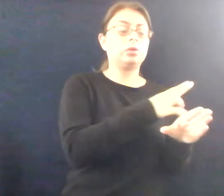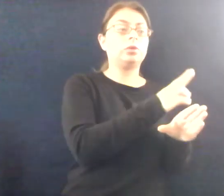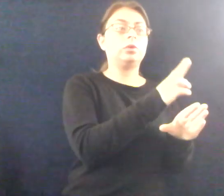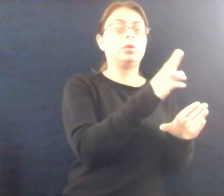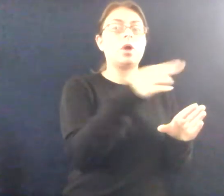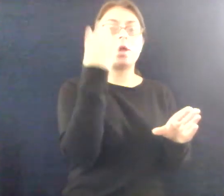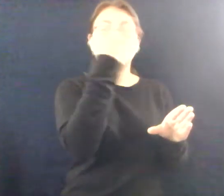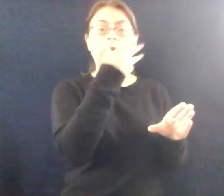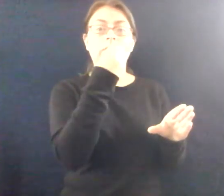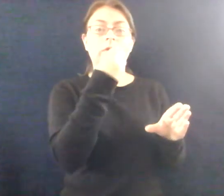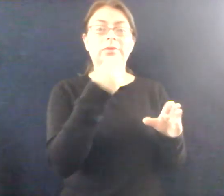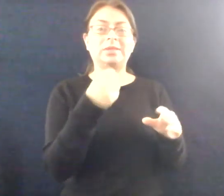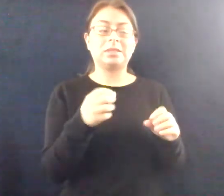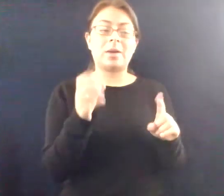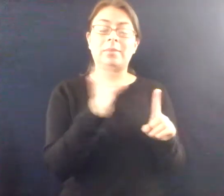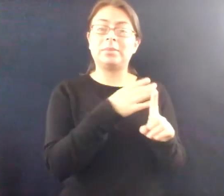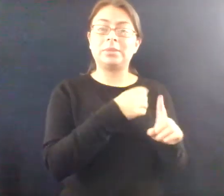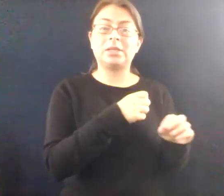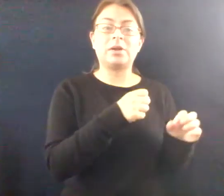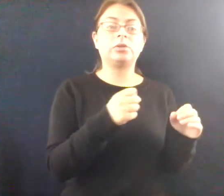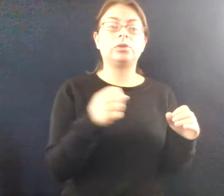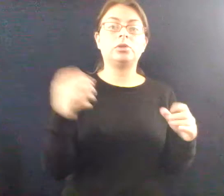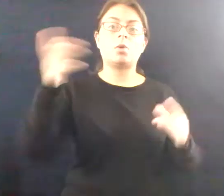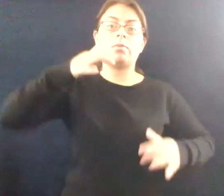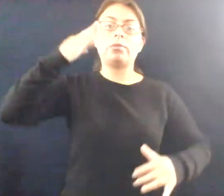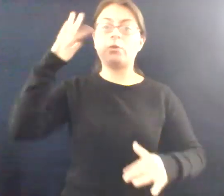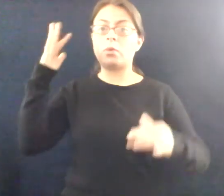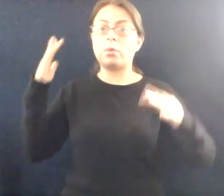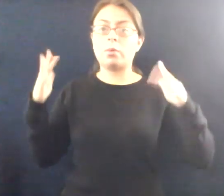beautiful but dangerous jungles and swamps of Panama.